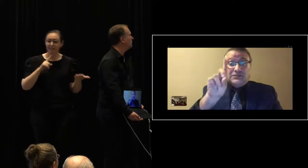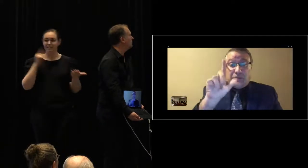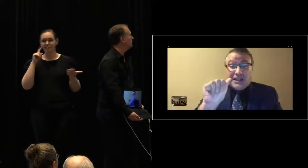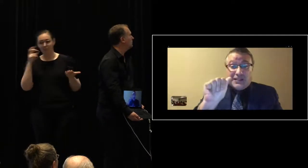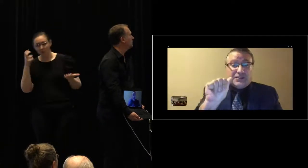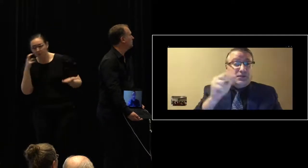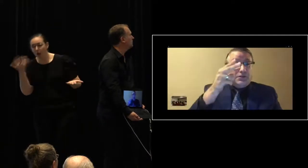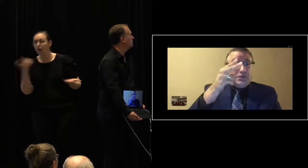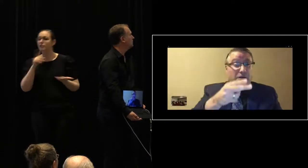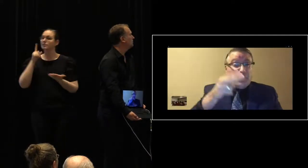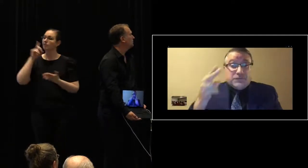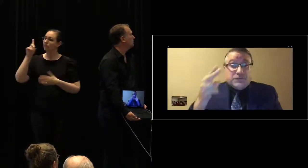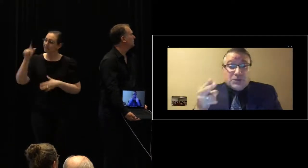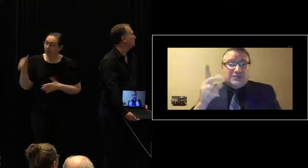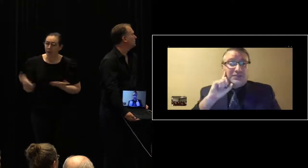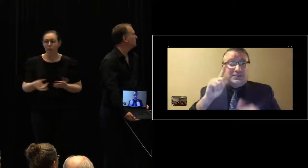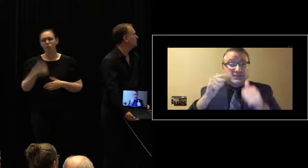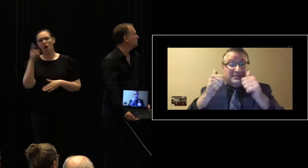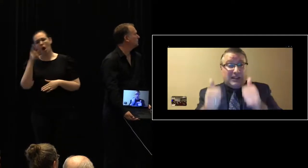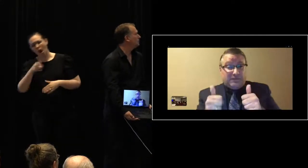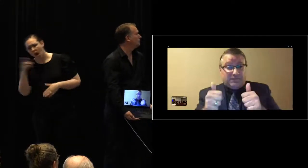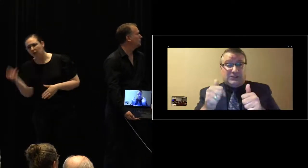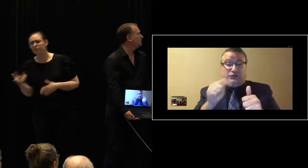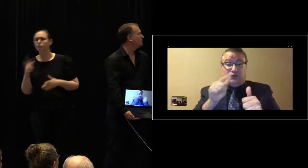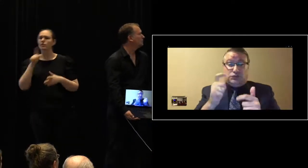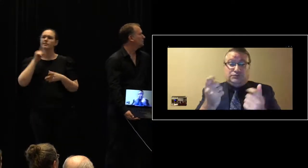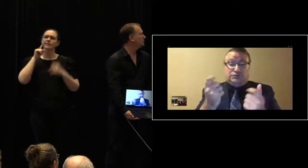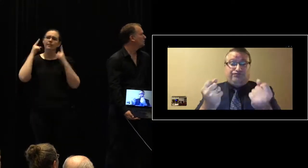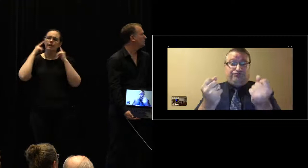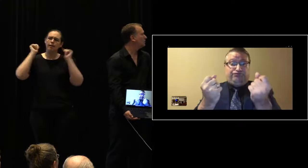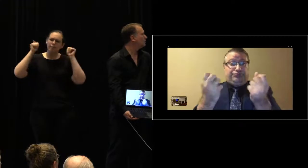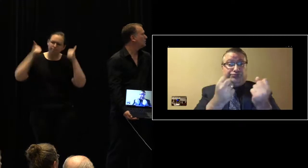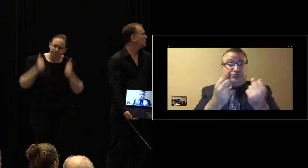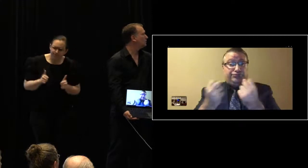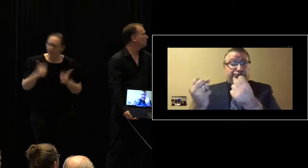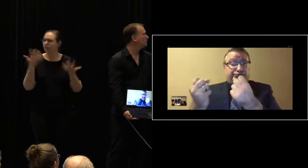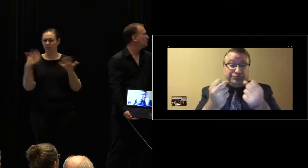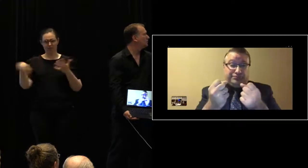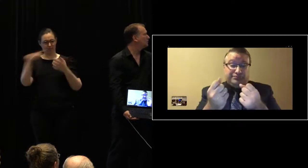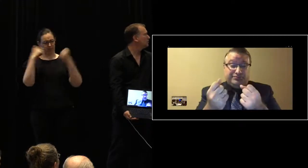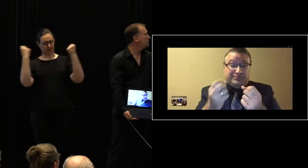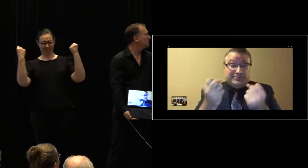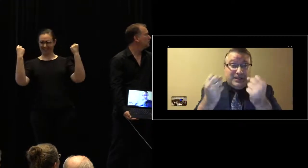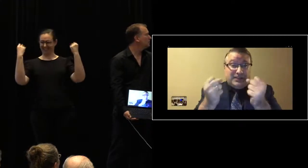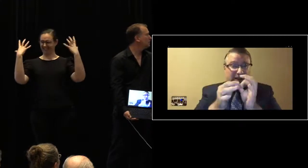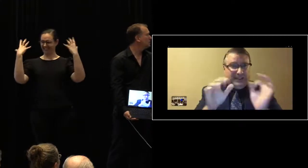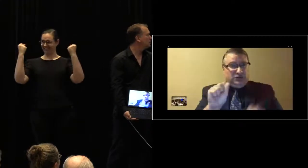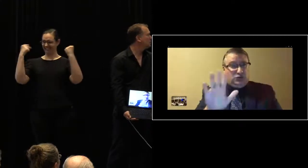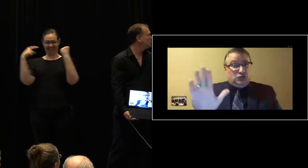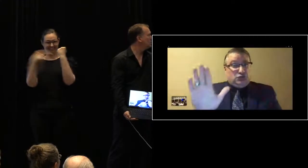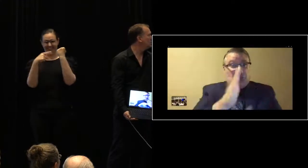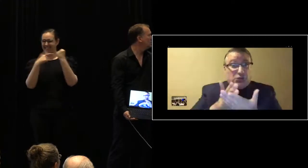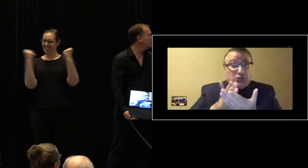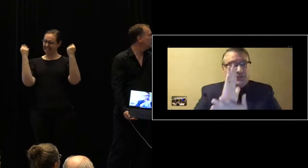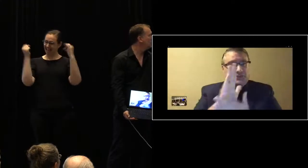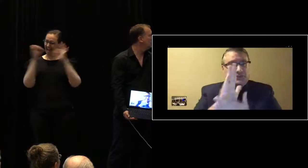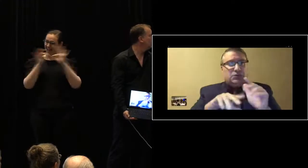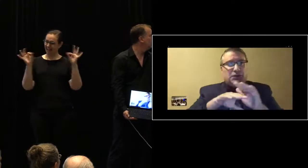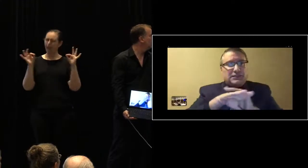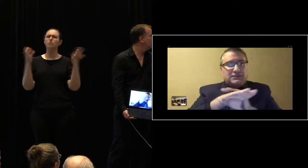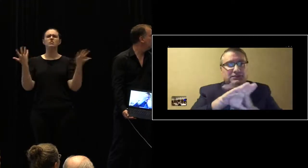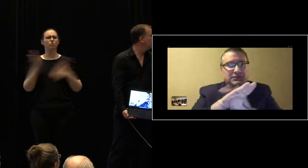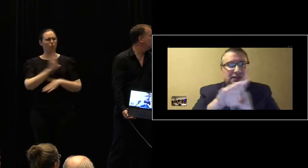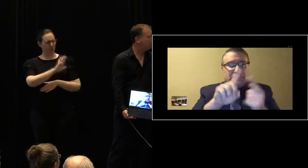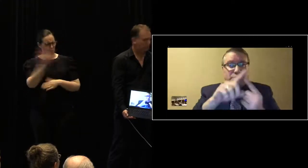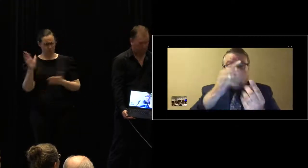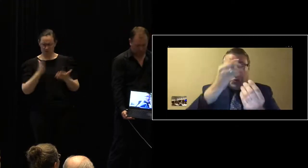for deaf, deafblind, hard of hearing, deafened, deaf disabled people to communicate with. Your language